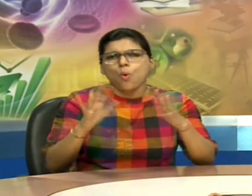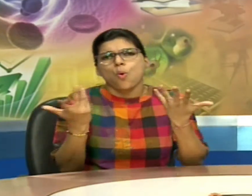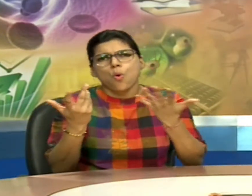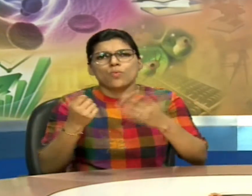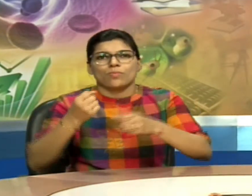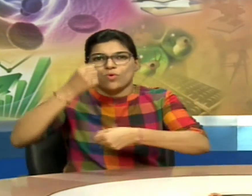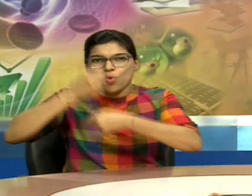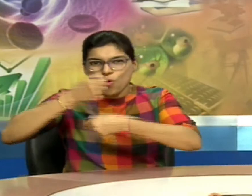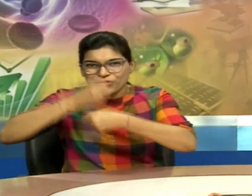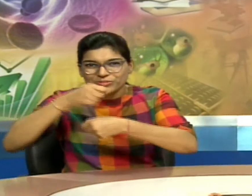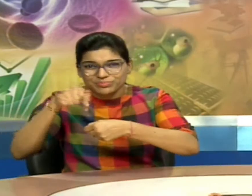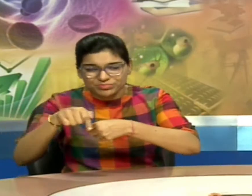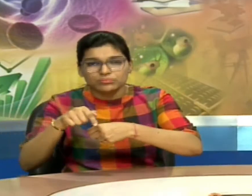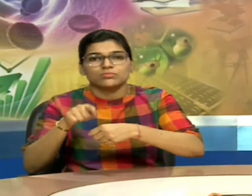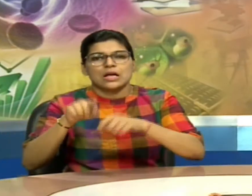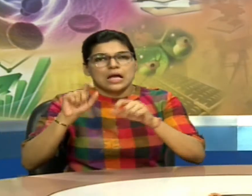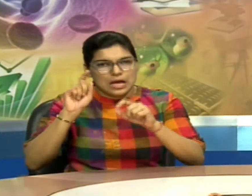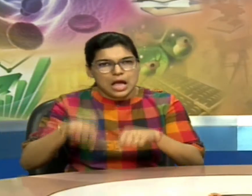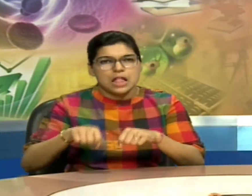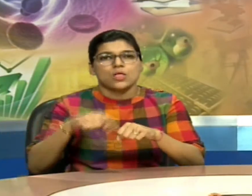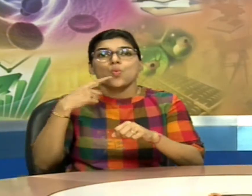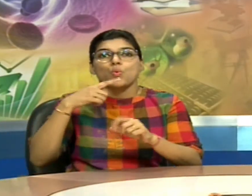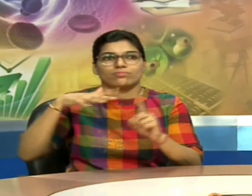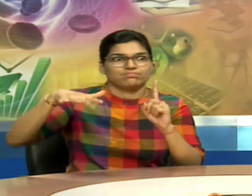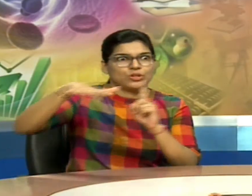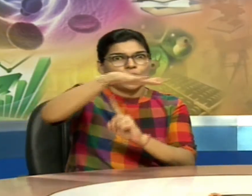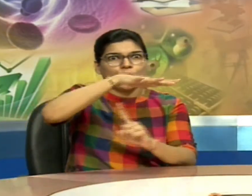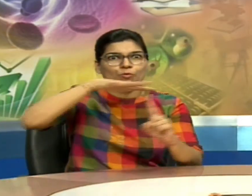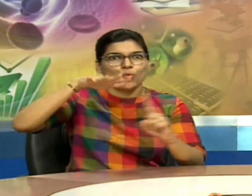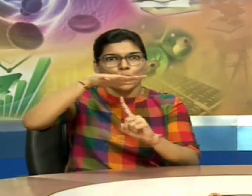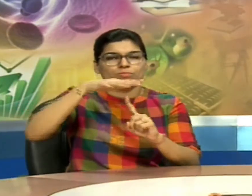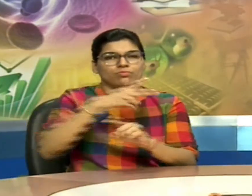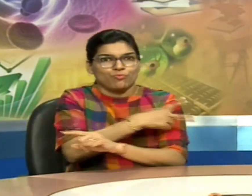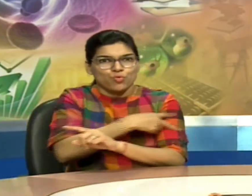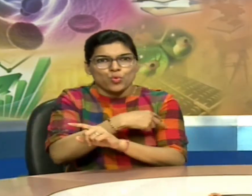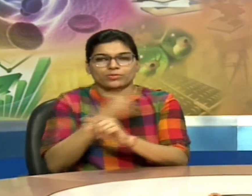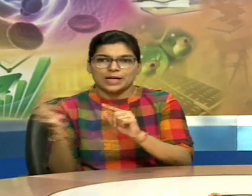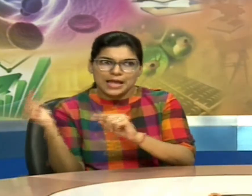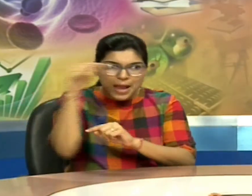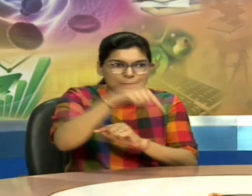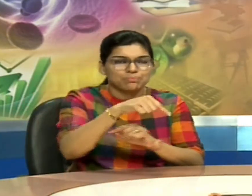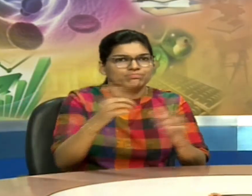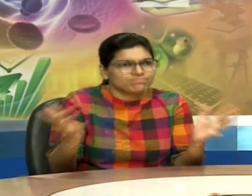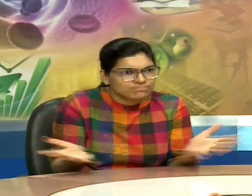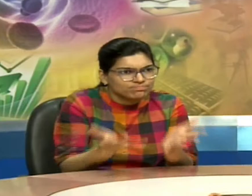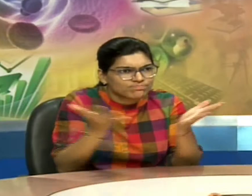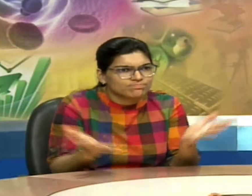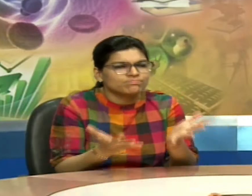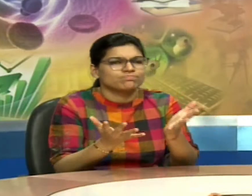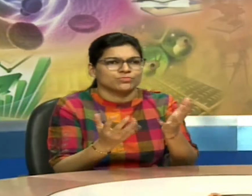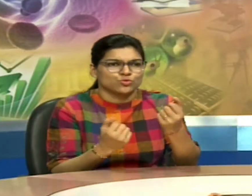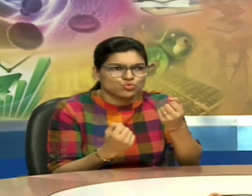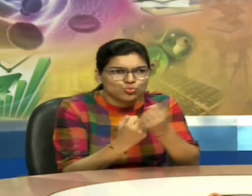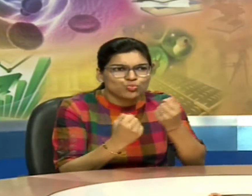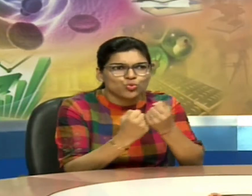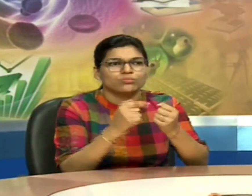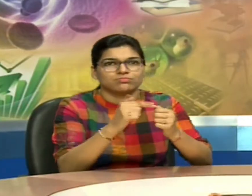13th point is we should volunteer to support the initiatives launched by our